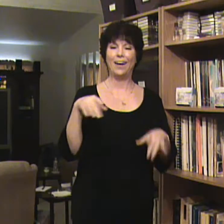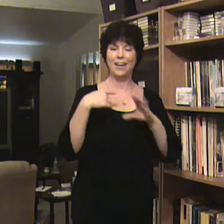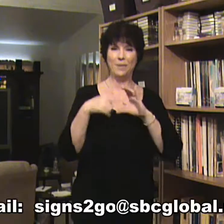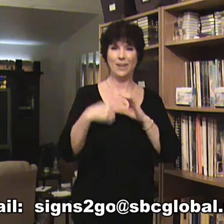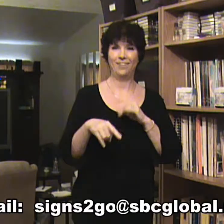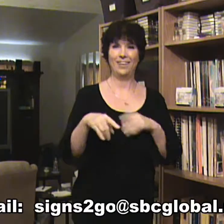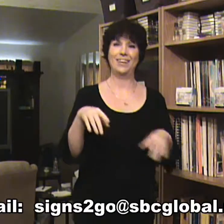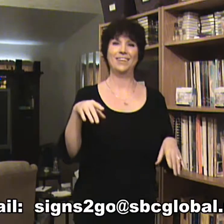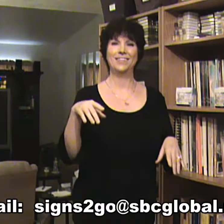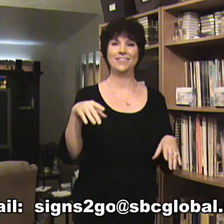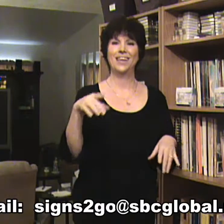my email is